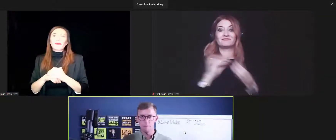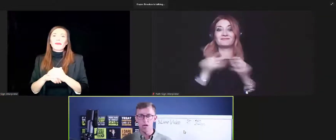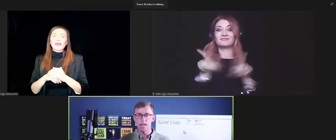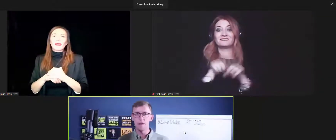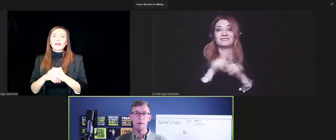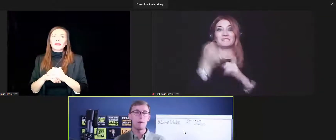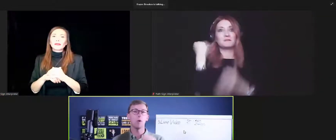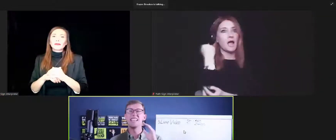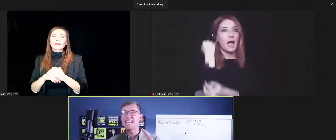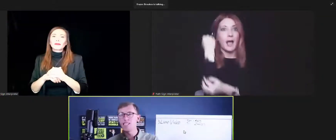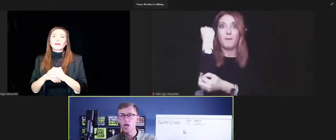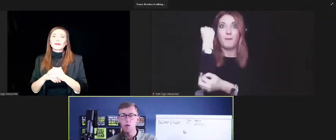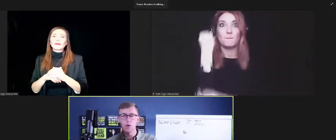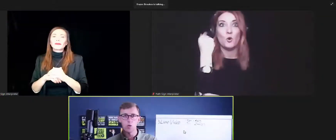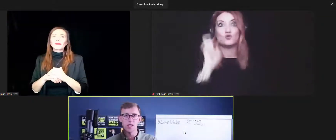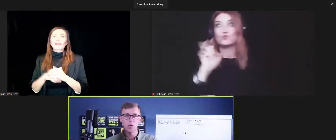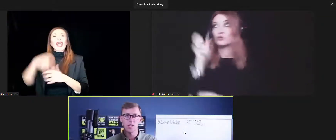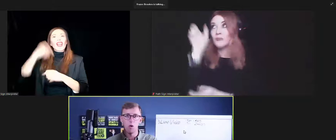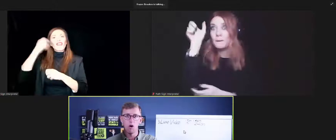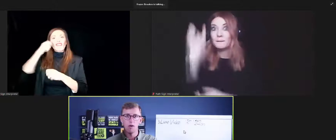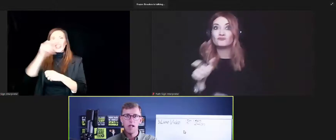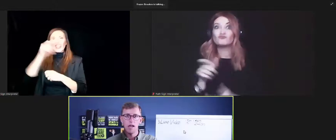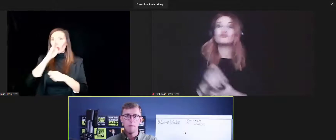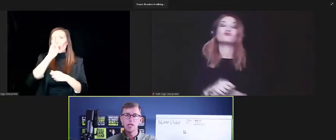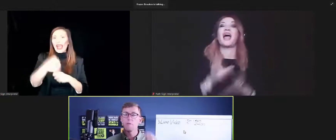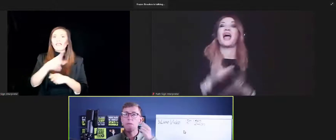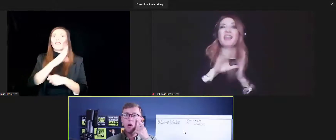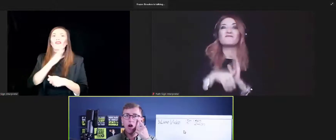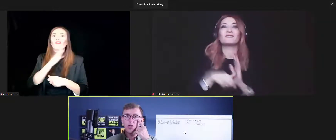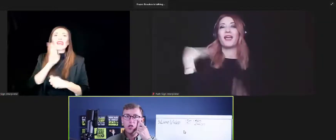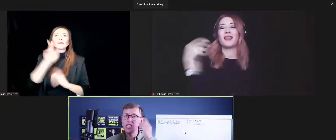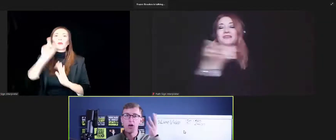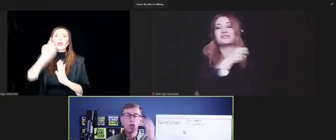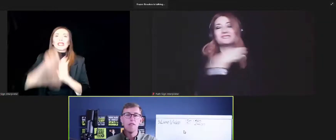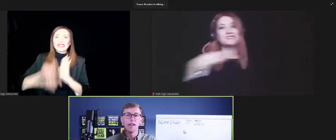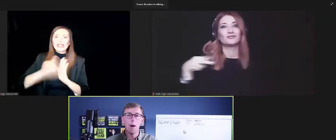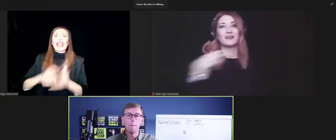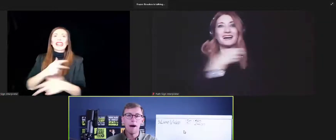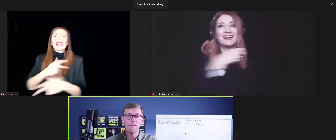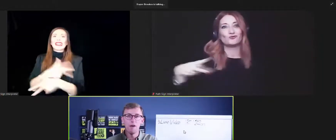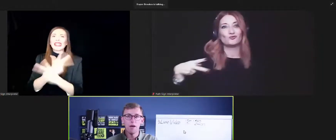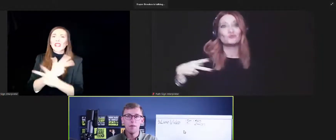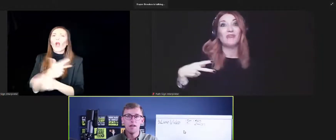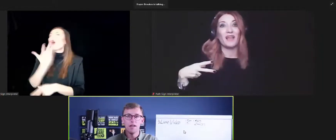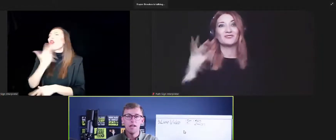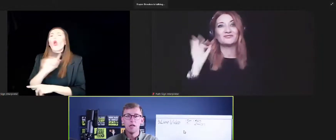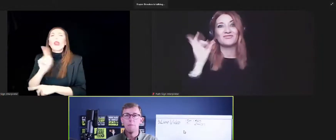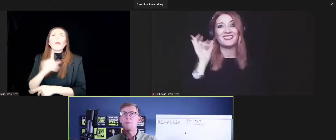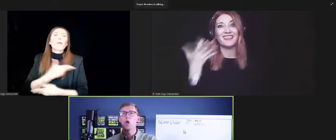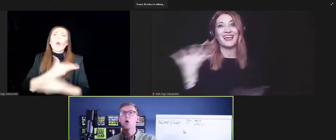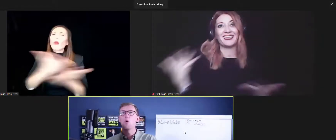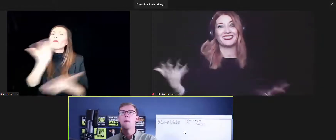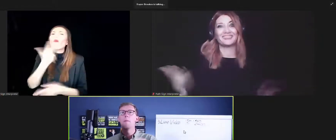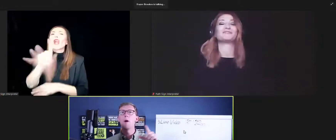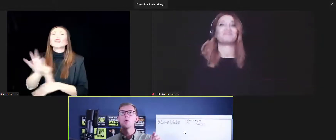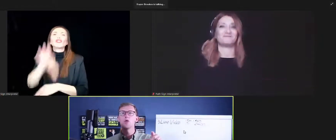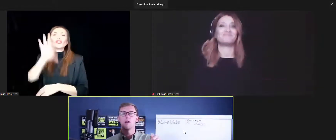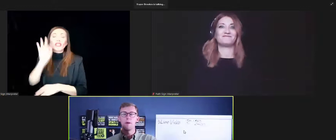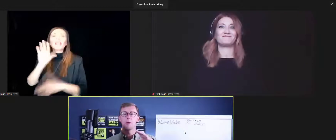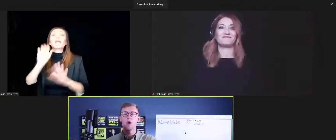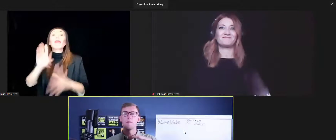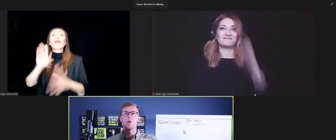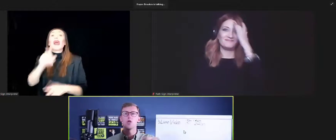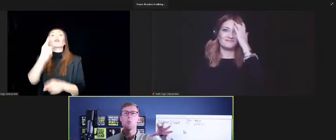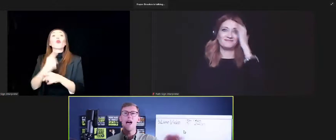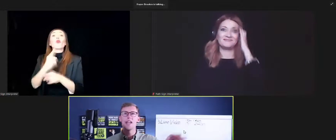that I'm saying that people need to do in 2021. Because if people can't see you, they can't buy from you. The people who are people